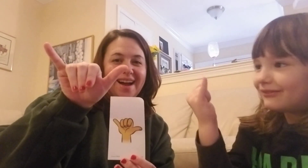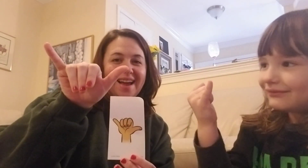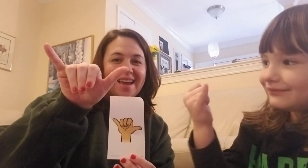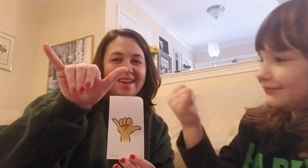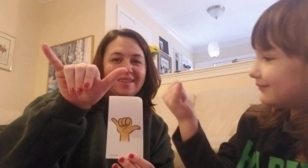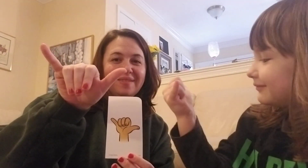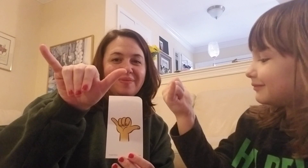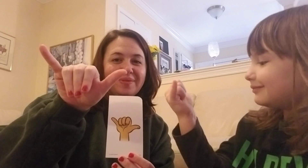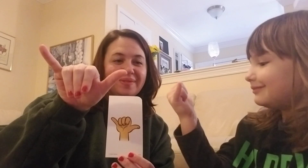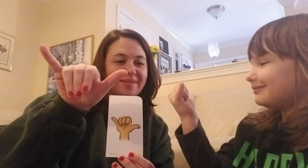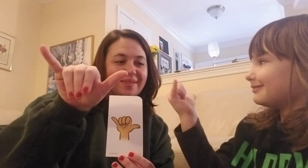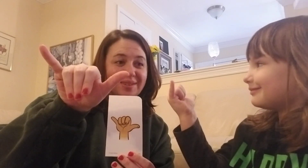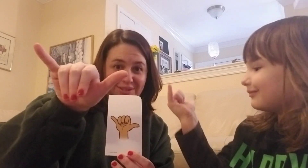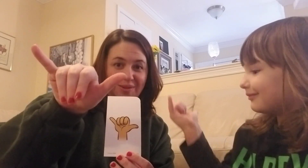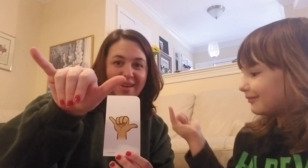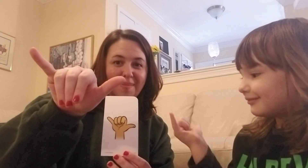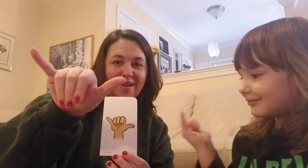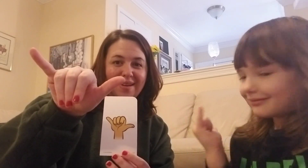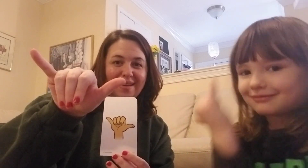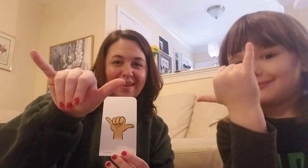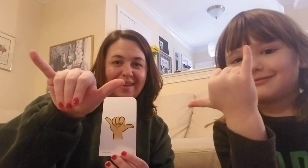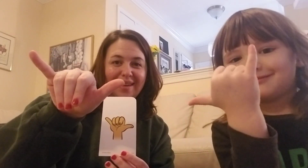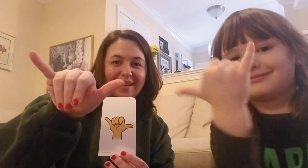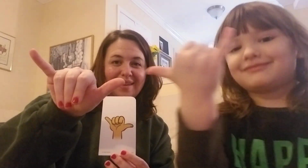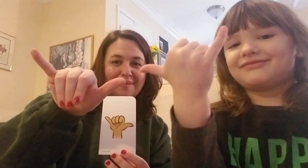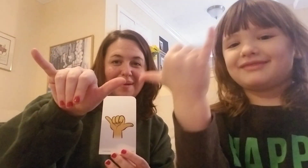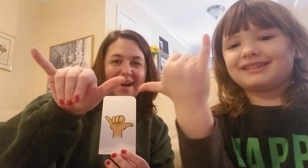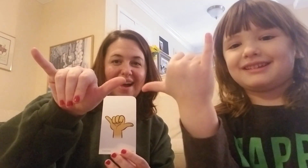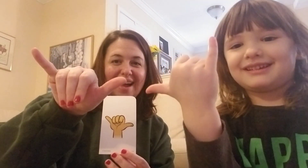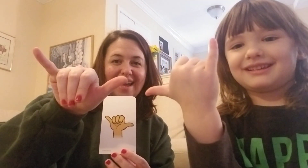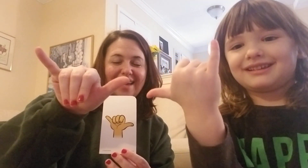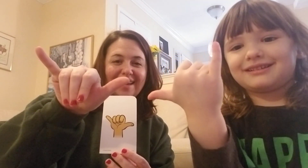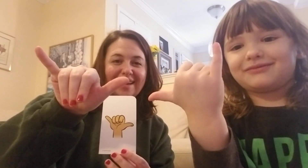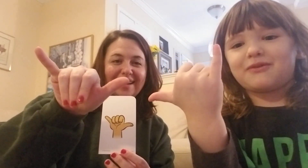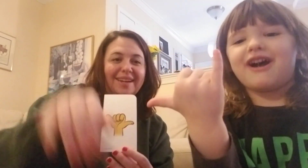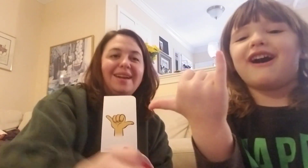Why? Show the camera. Why?